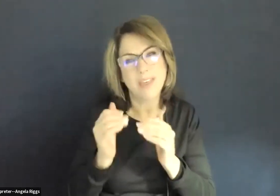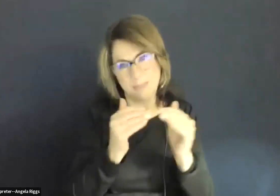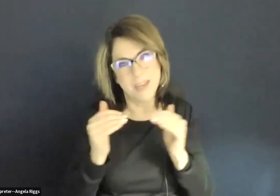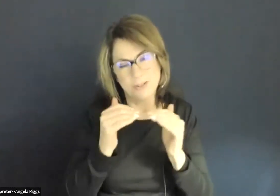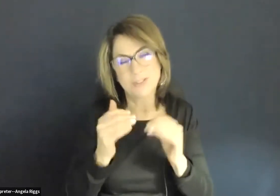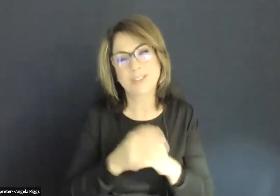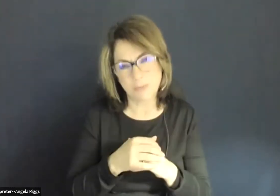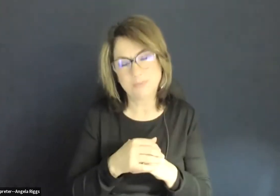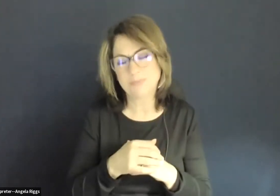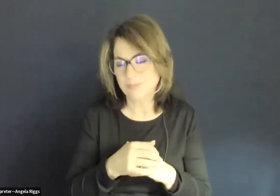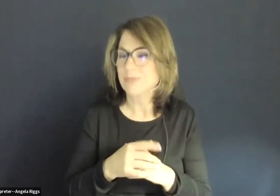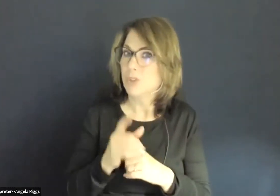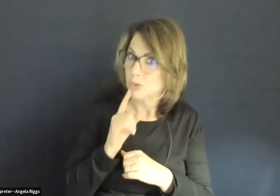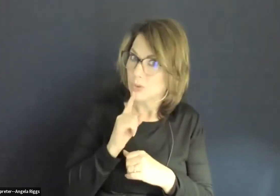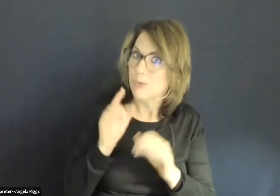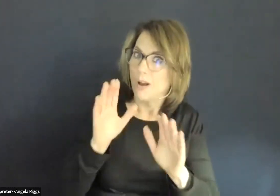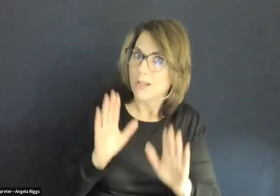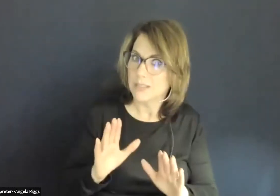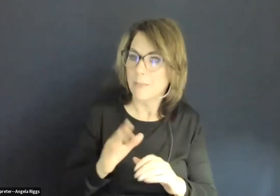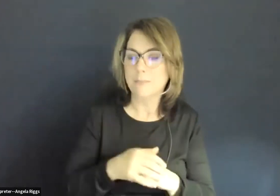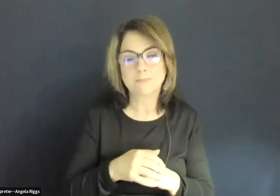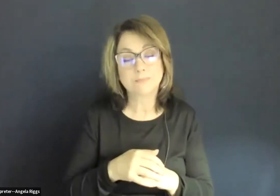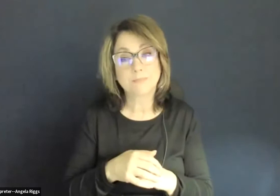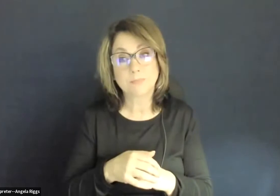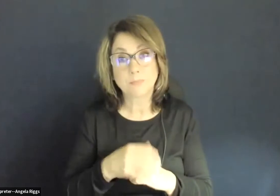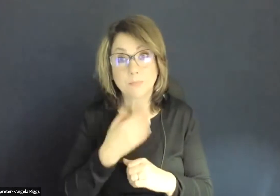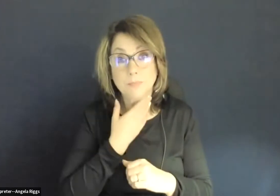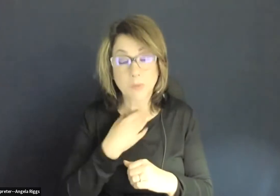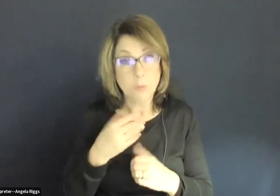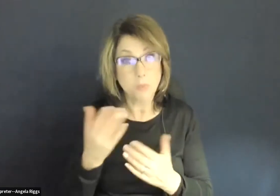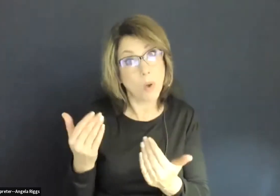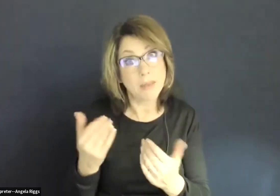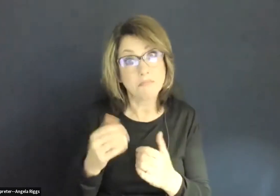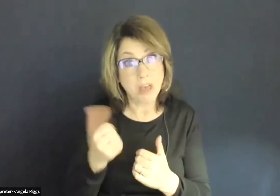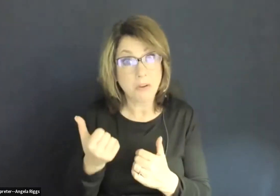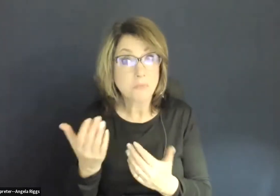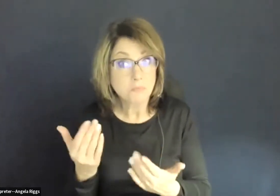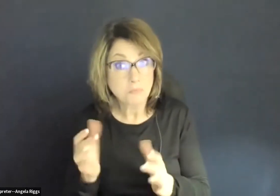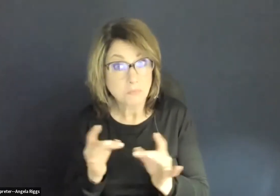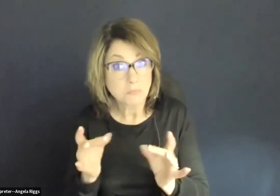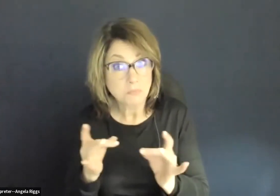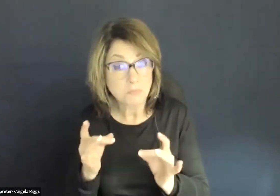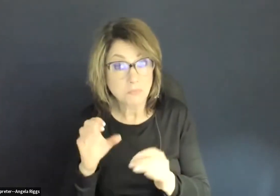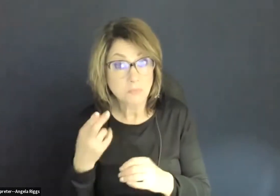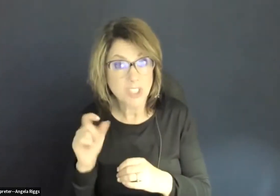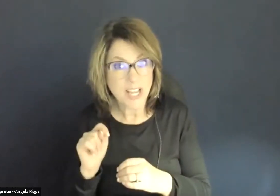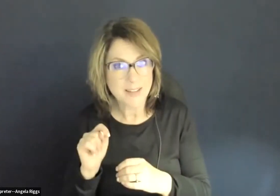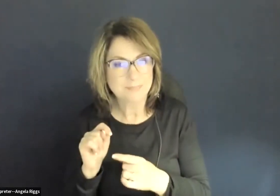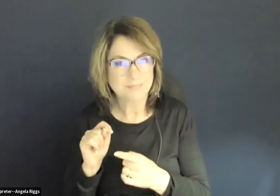Awesome. And this, So, go ahead. it